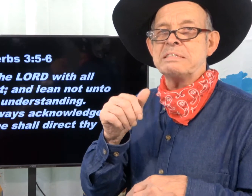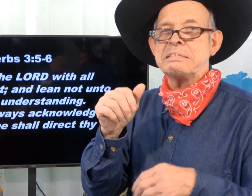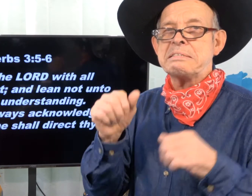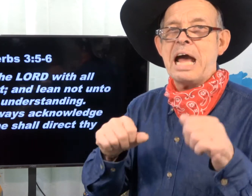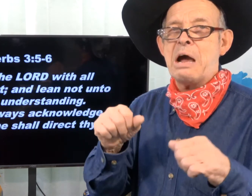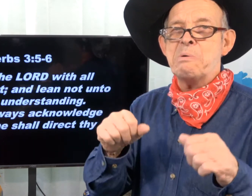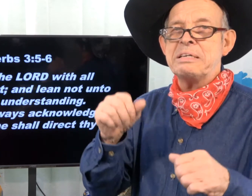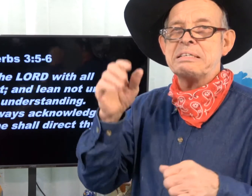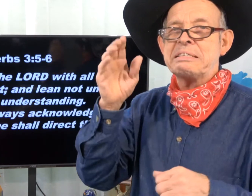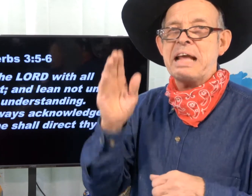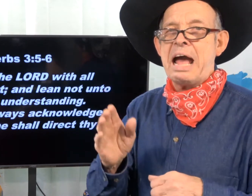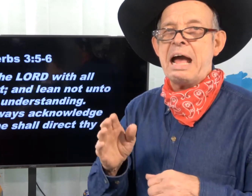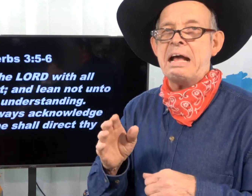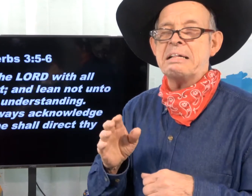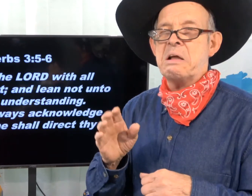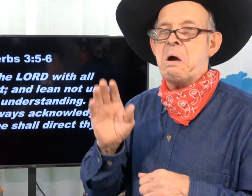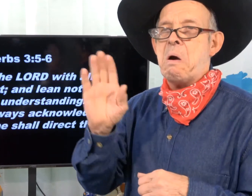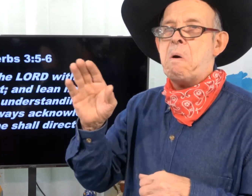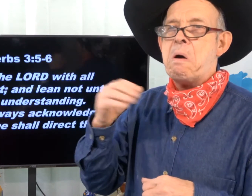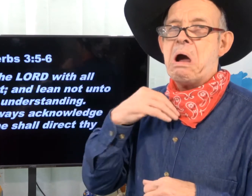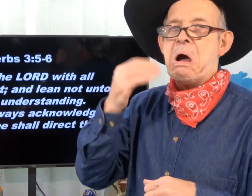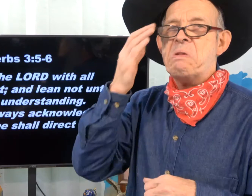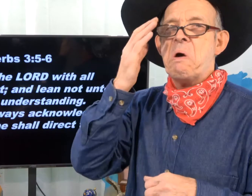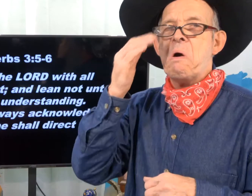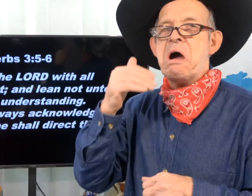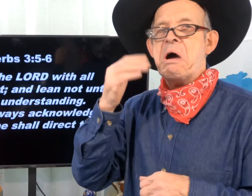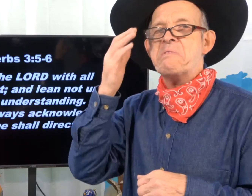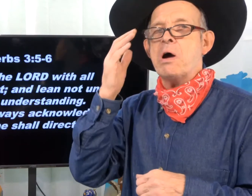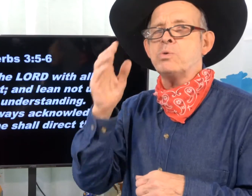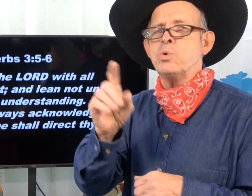Joe, Jack. Oh, I know.